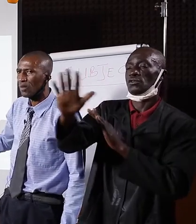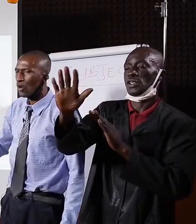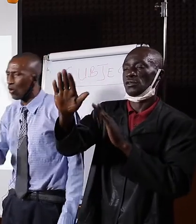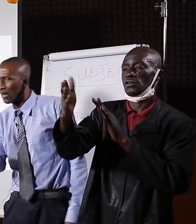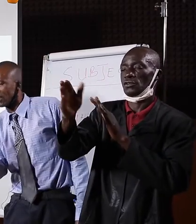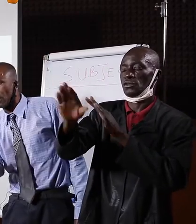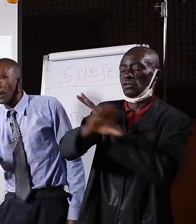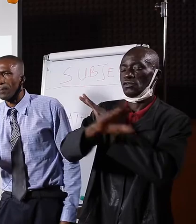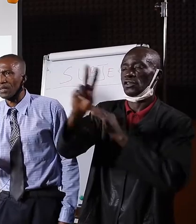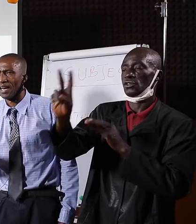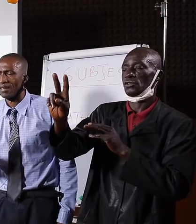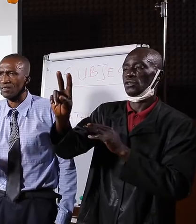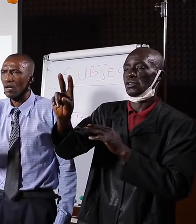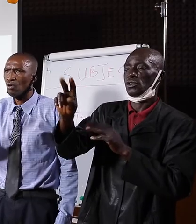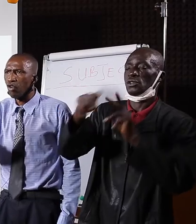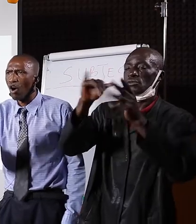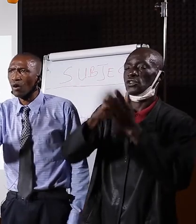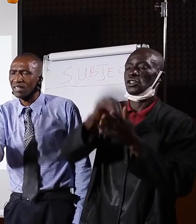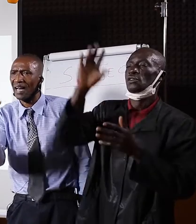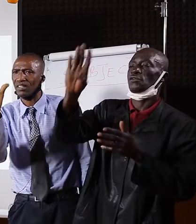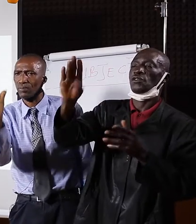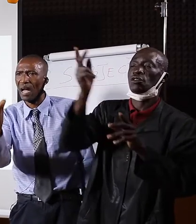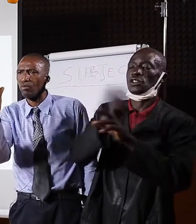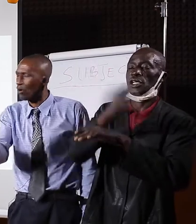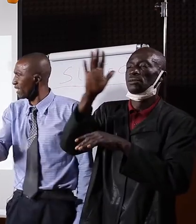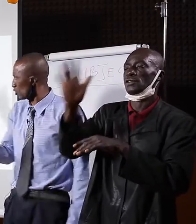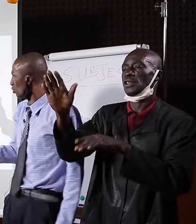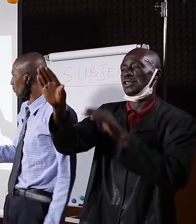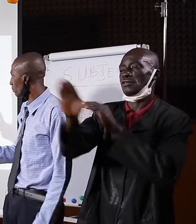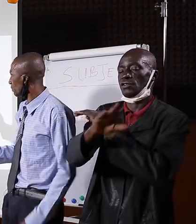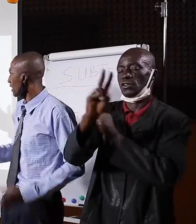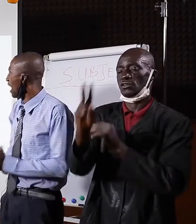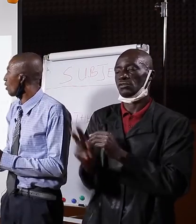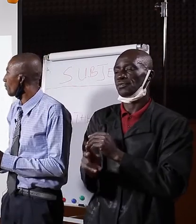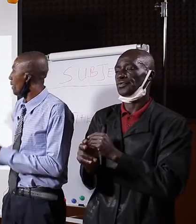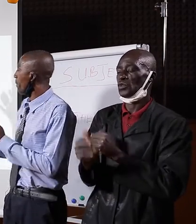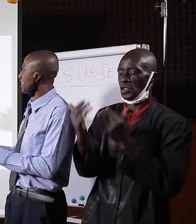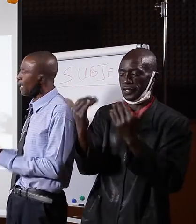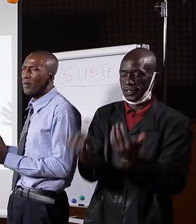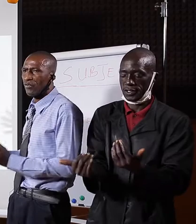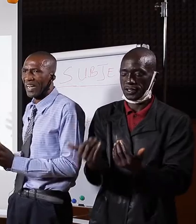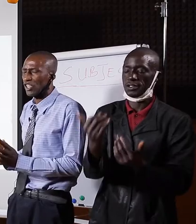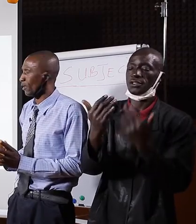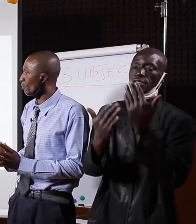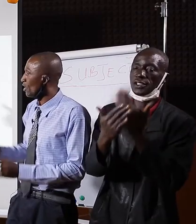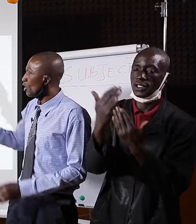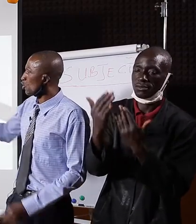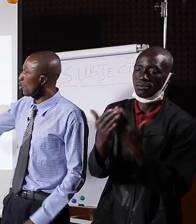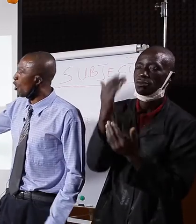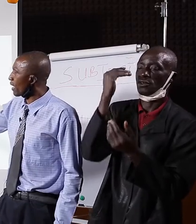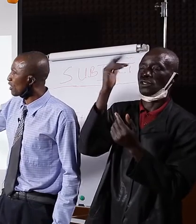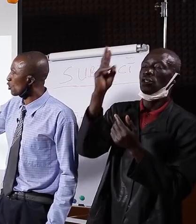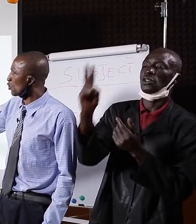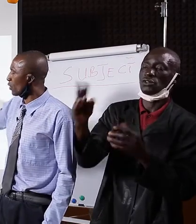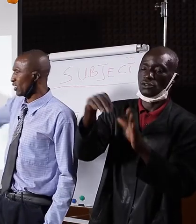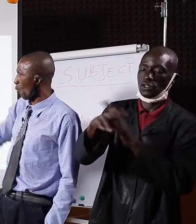2. Or you can simply put it as 4 times 5 over 2. Now, by simplification,